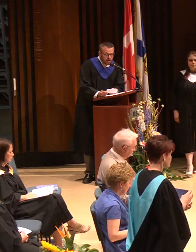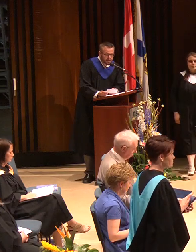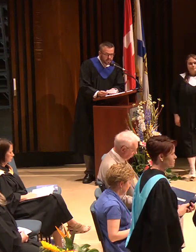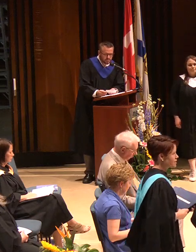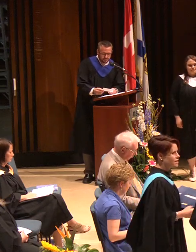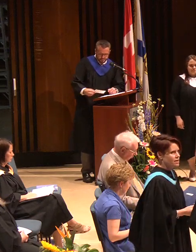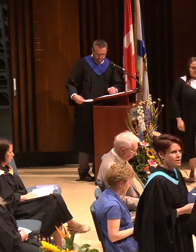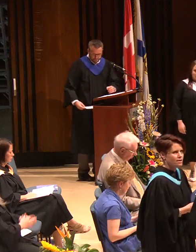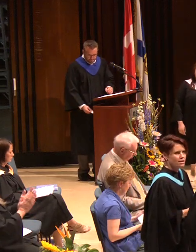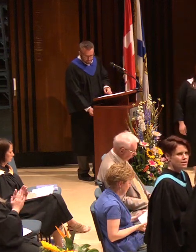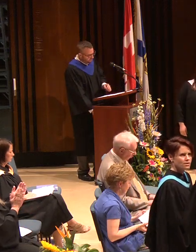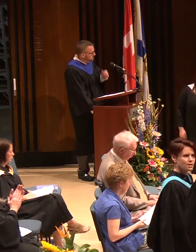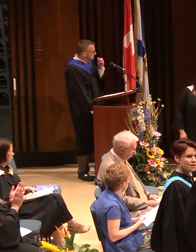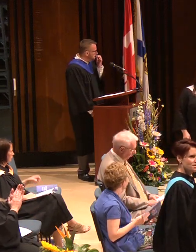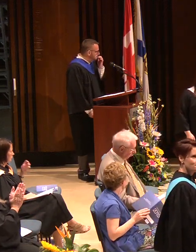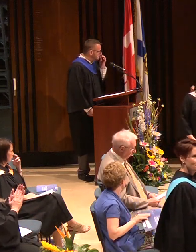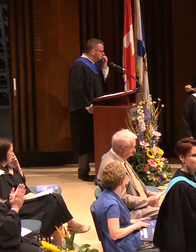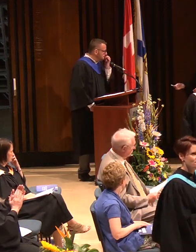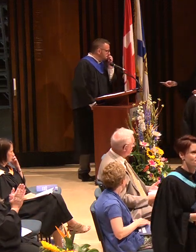Claire Kaiser.